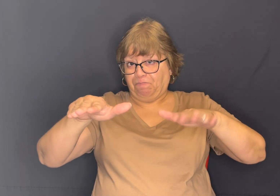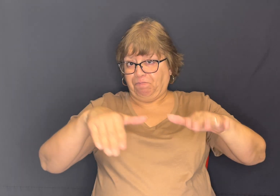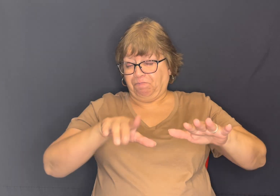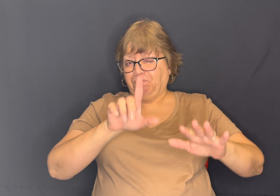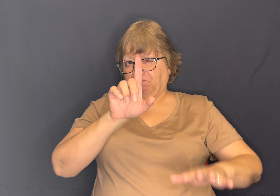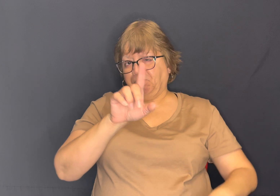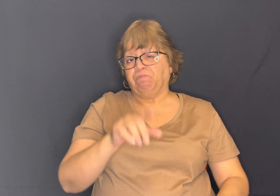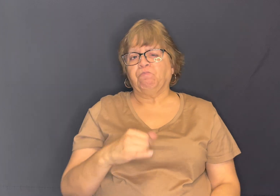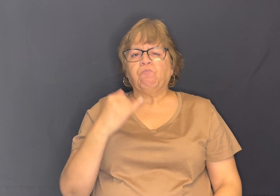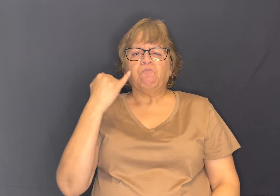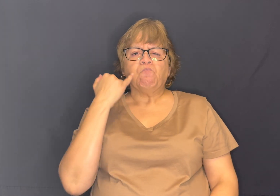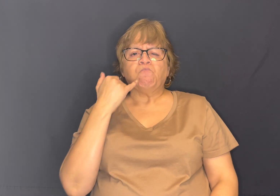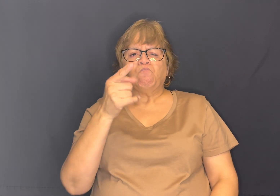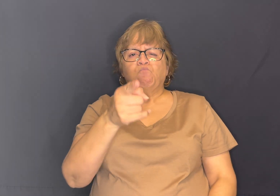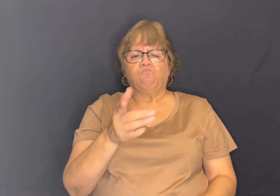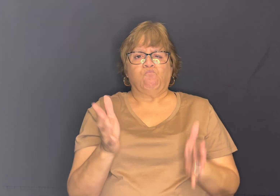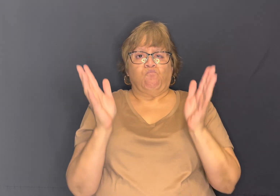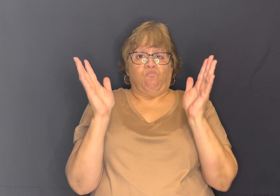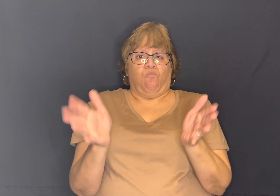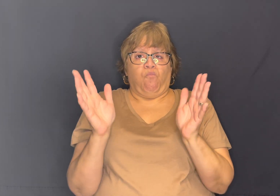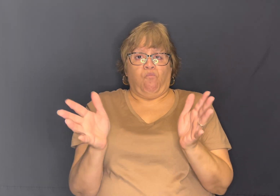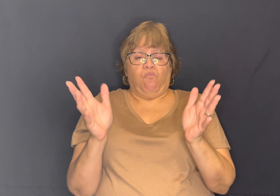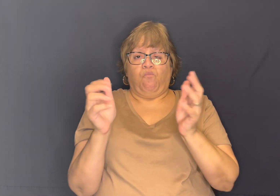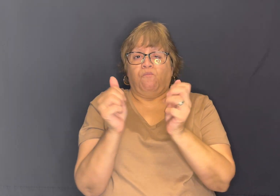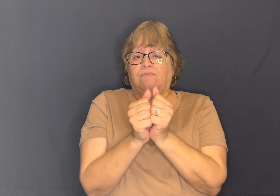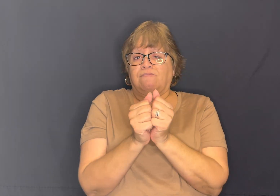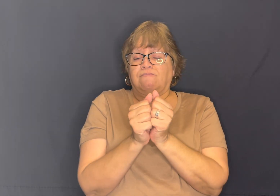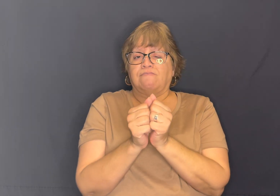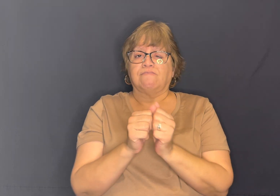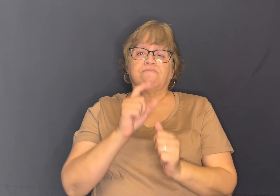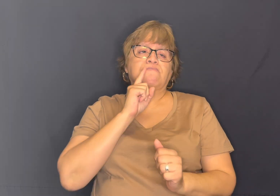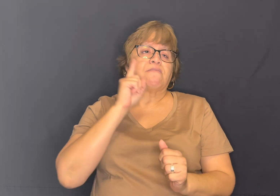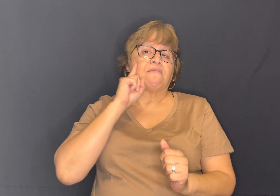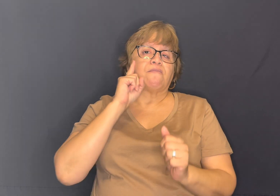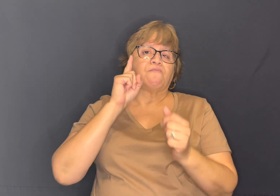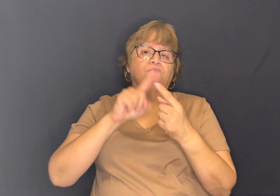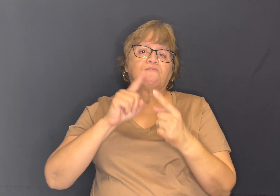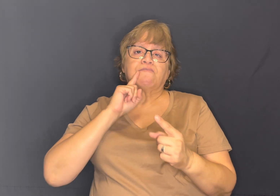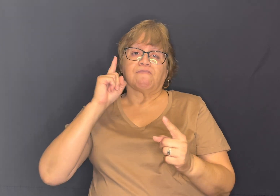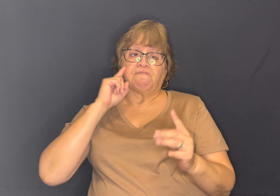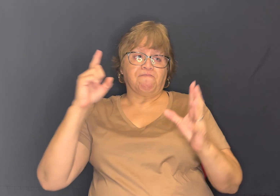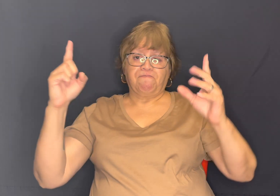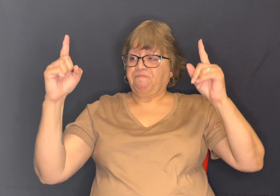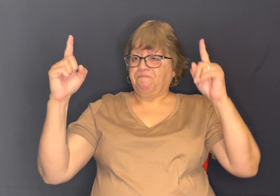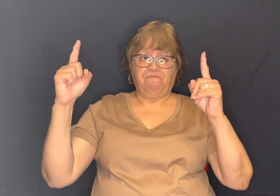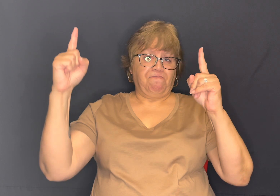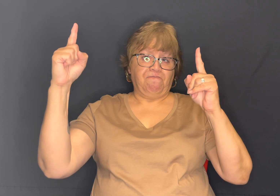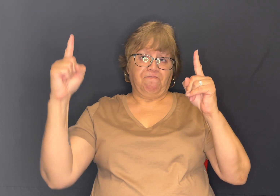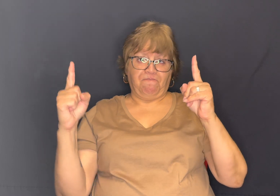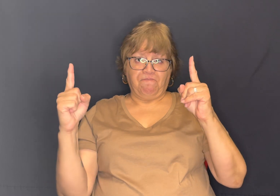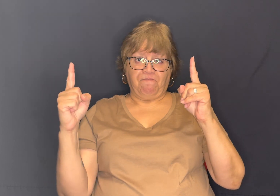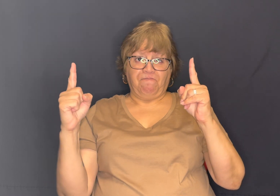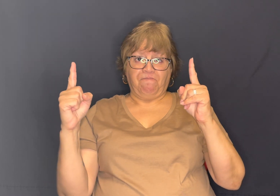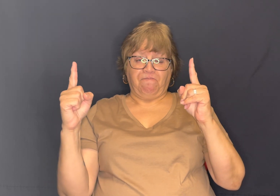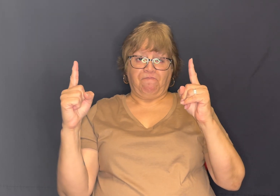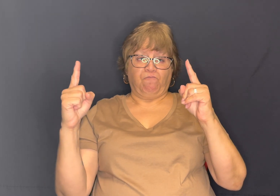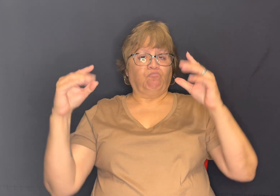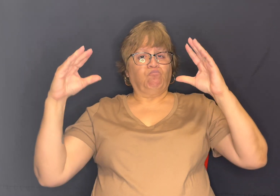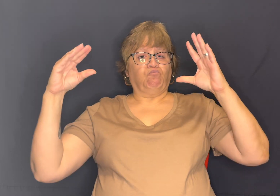if two people are talking, I want to explain more about walking through. So like if you have two deaf people and they're standing